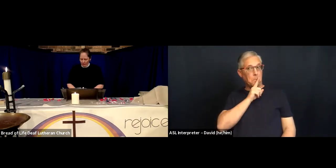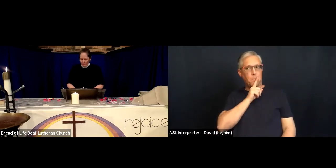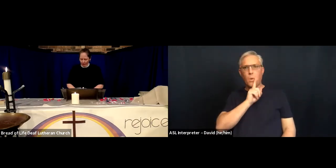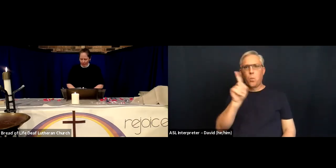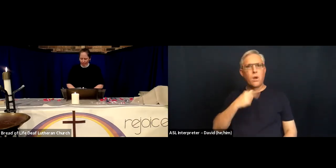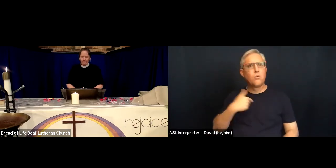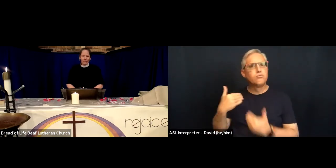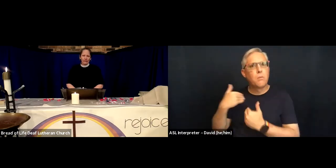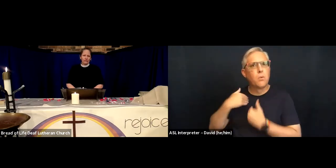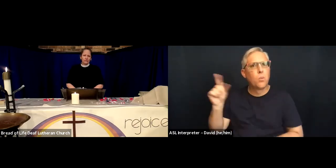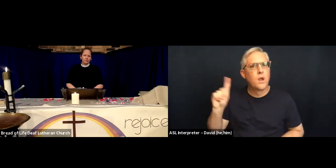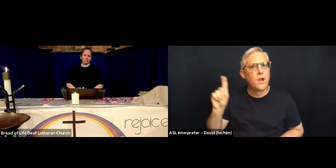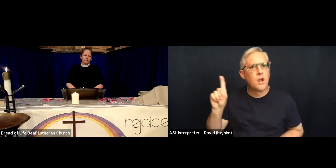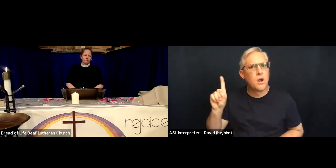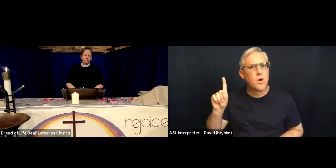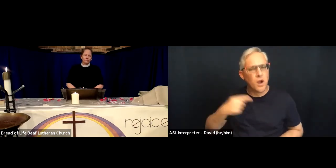topic.